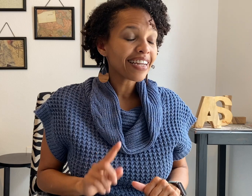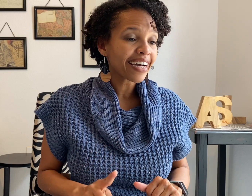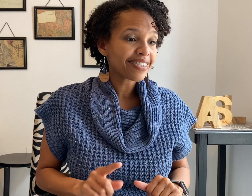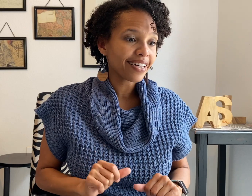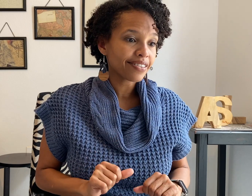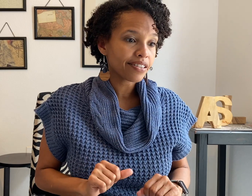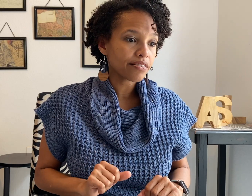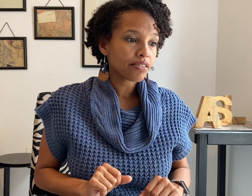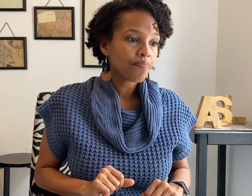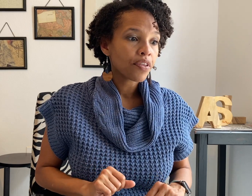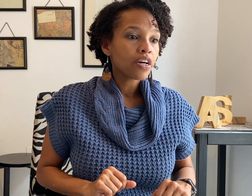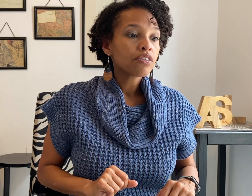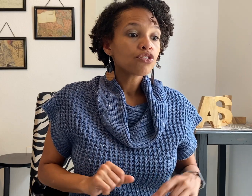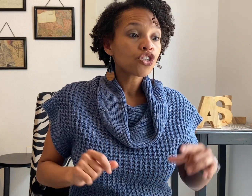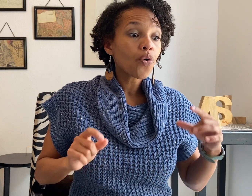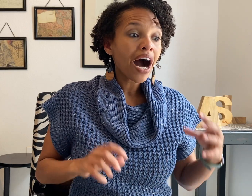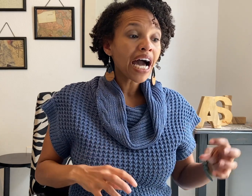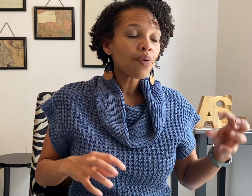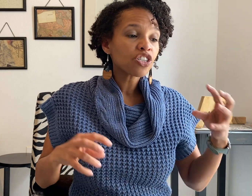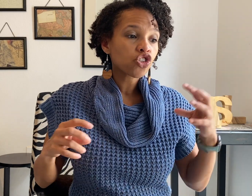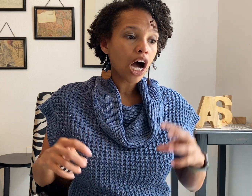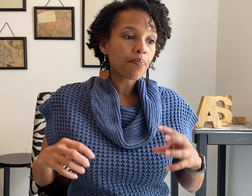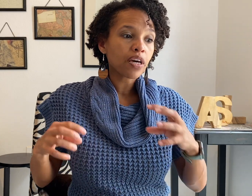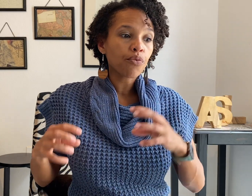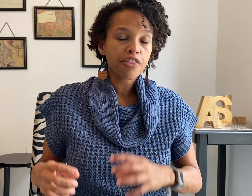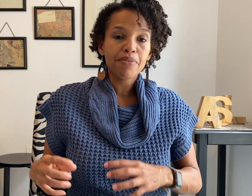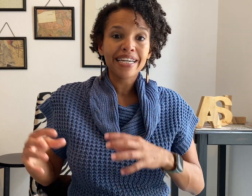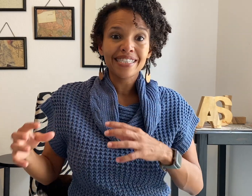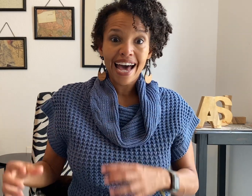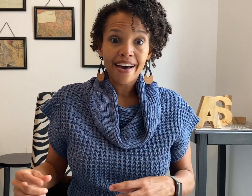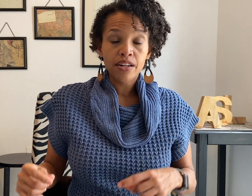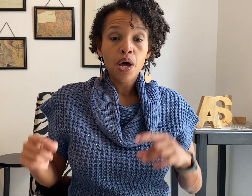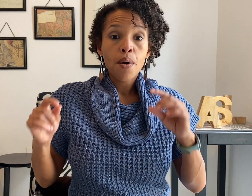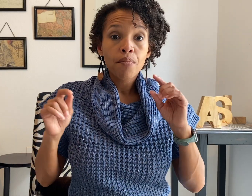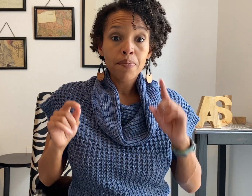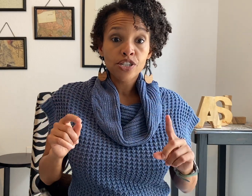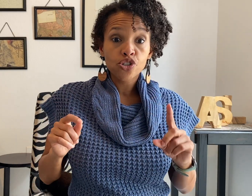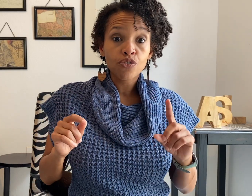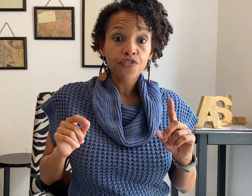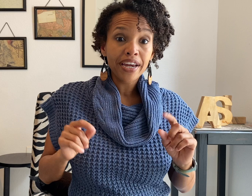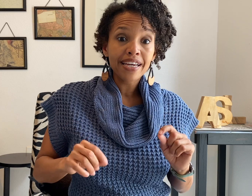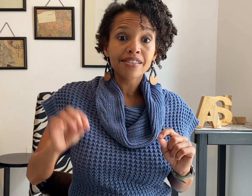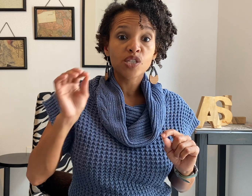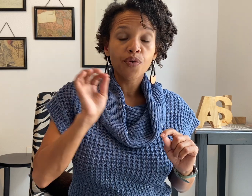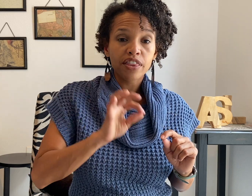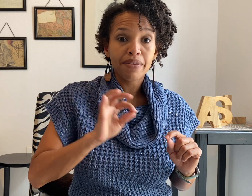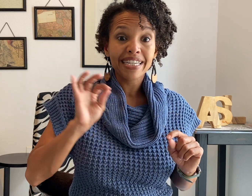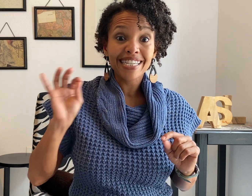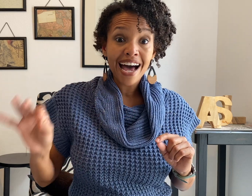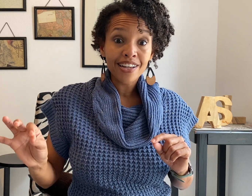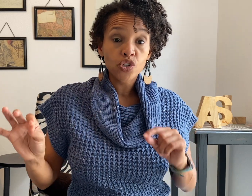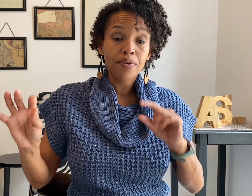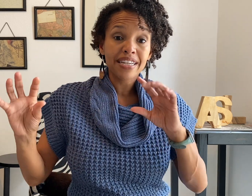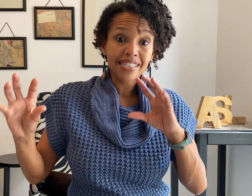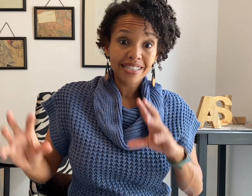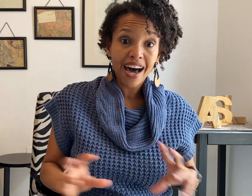Next sentence. So I went shopping with my dad. Prepositional phrase is with my dad, so I'm going to sign